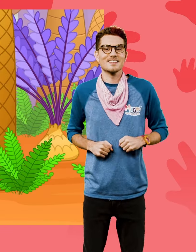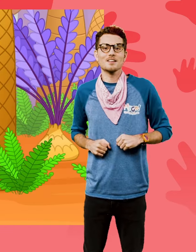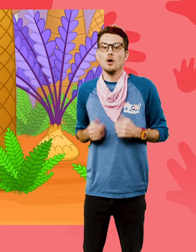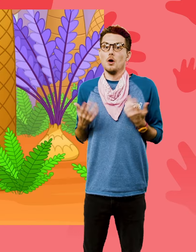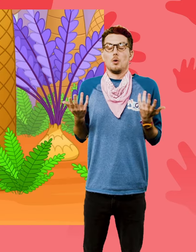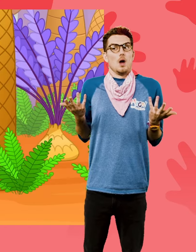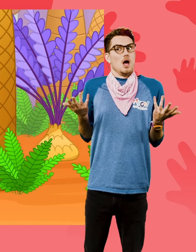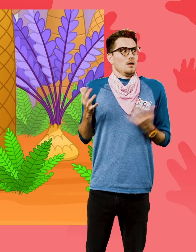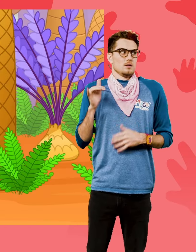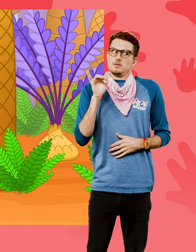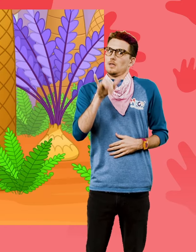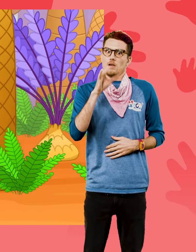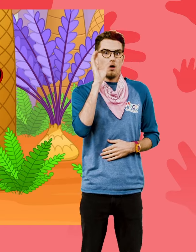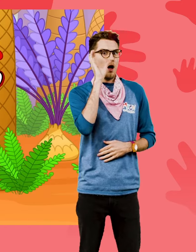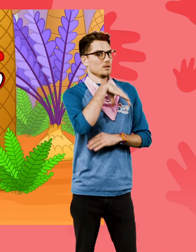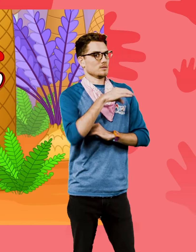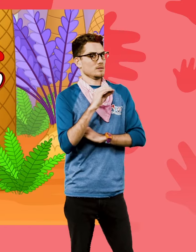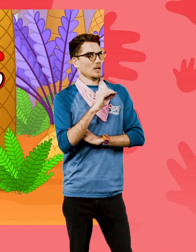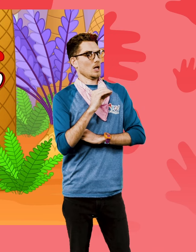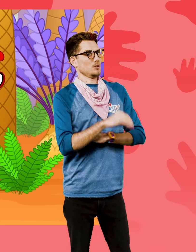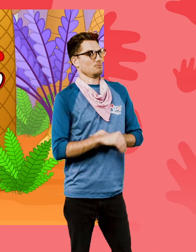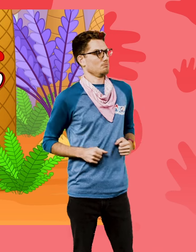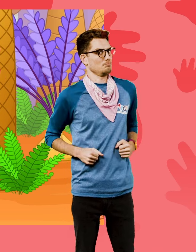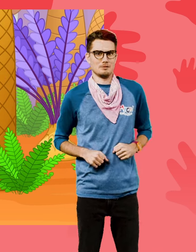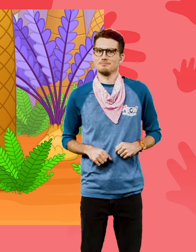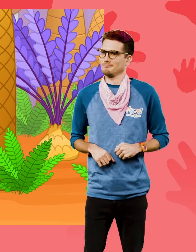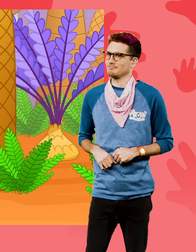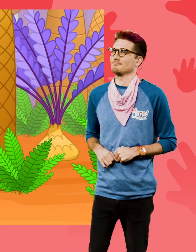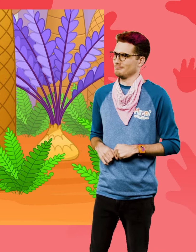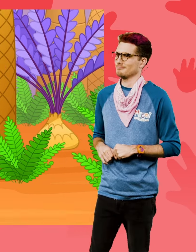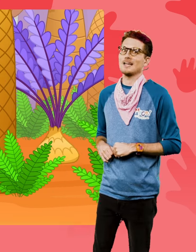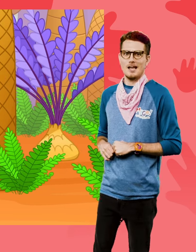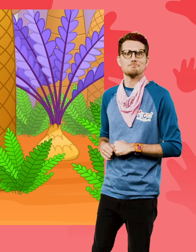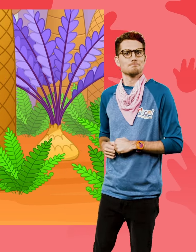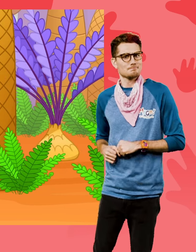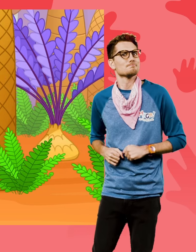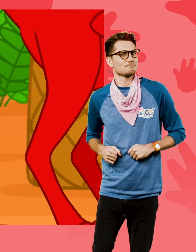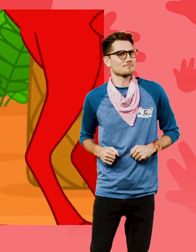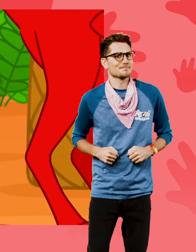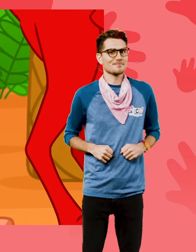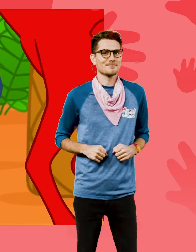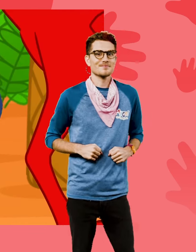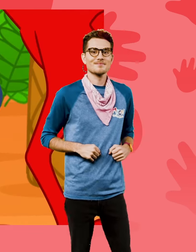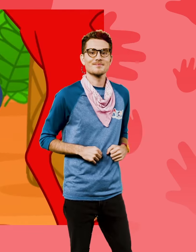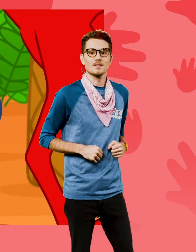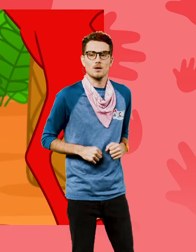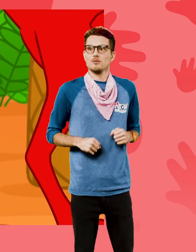Well, that was a strange dinosaur. Yeah!